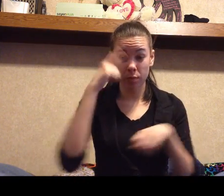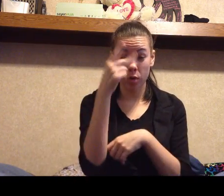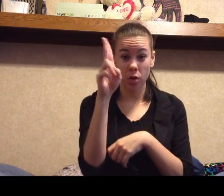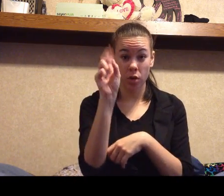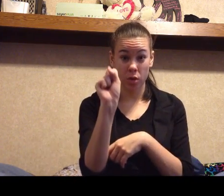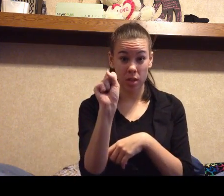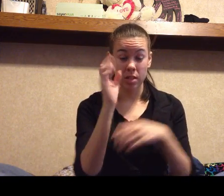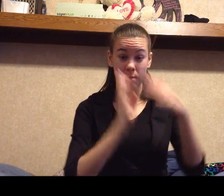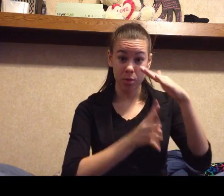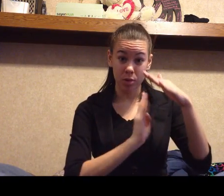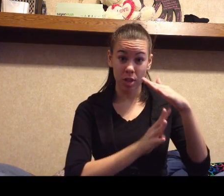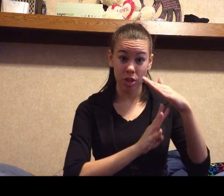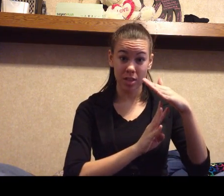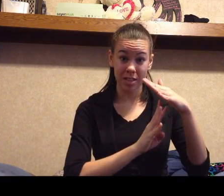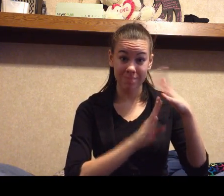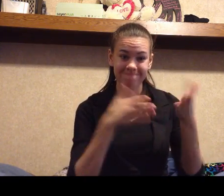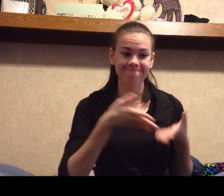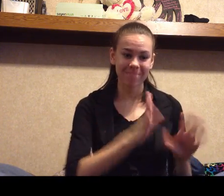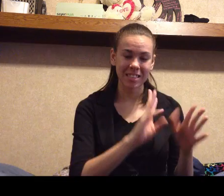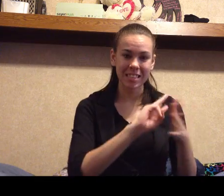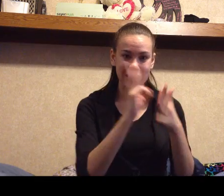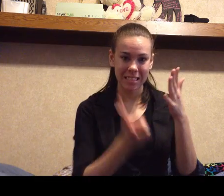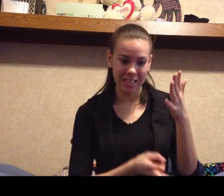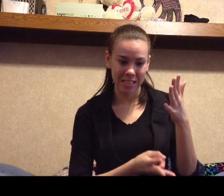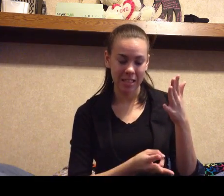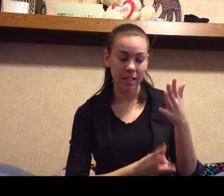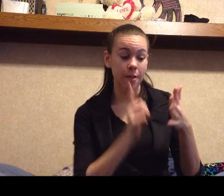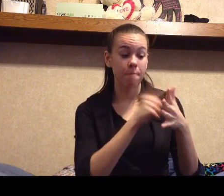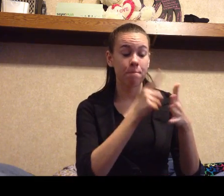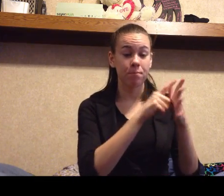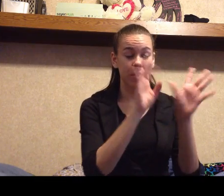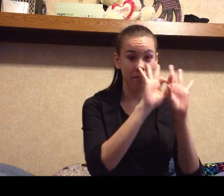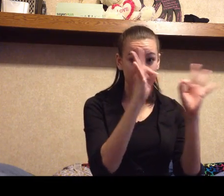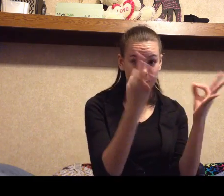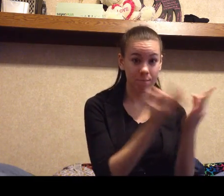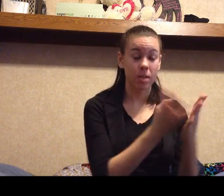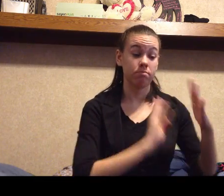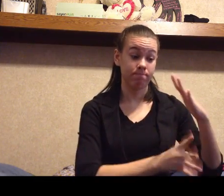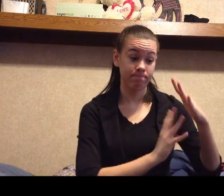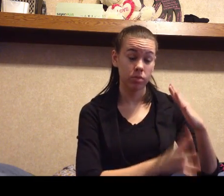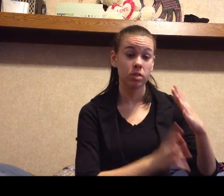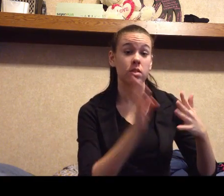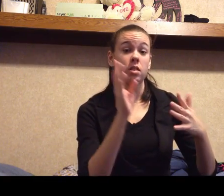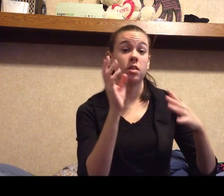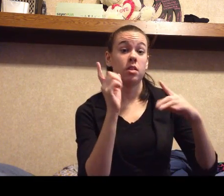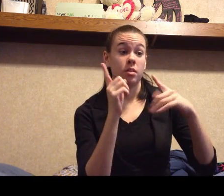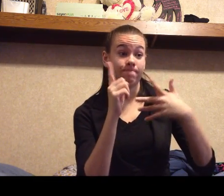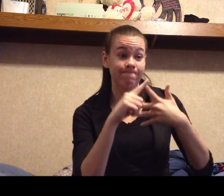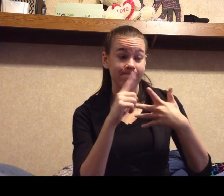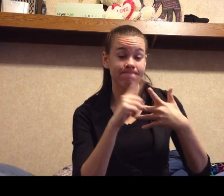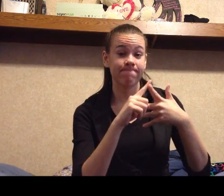include family immigration, employment immigration, investment immigration,